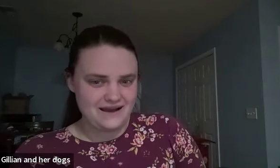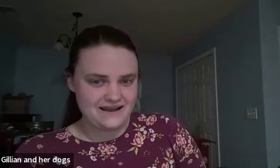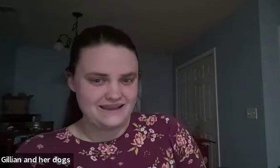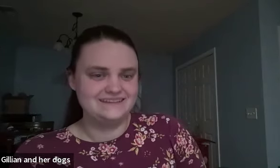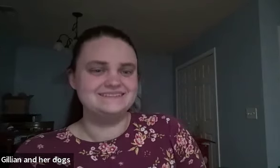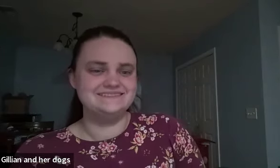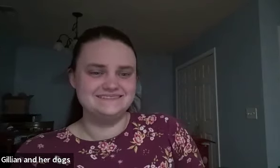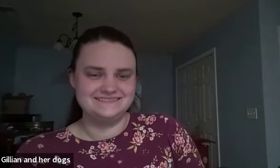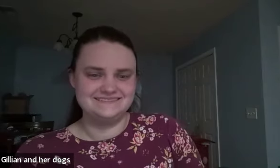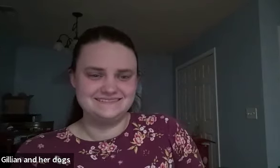Y.